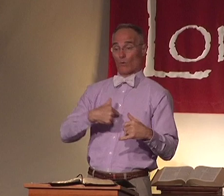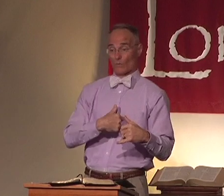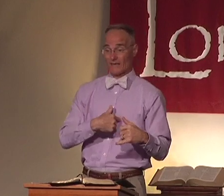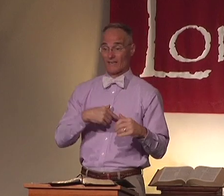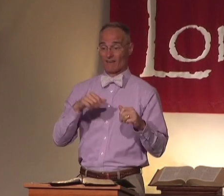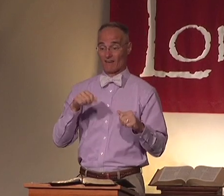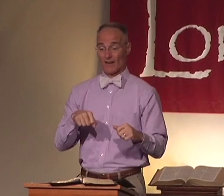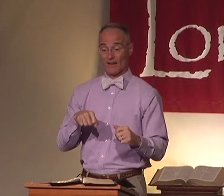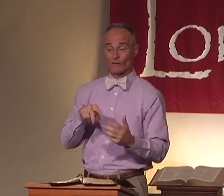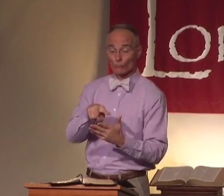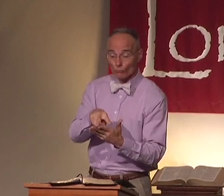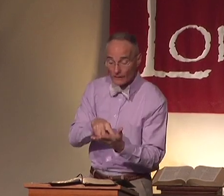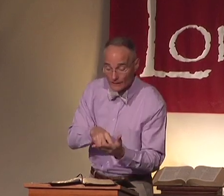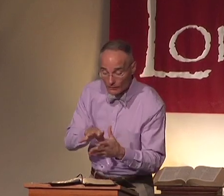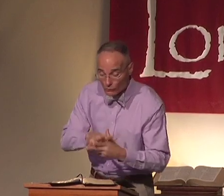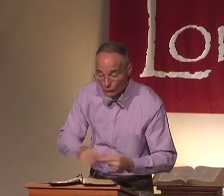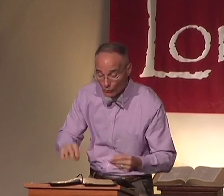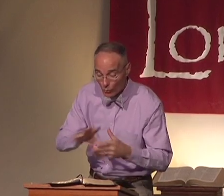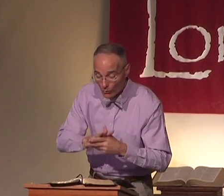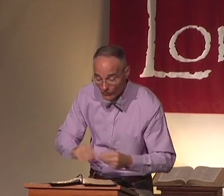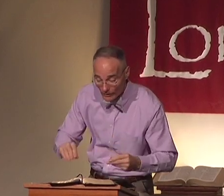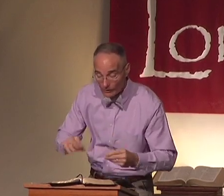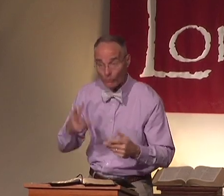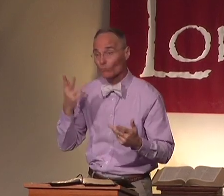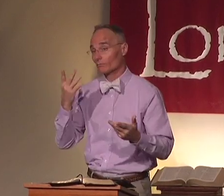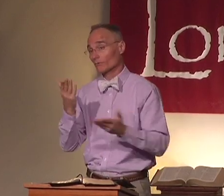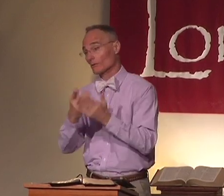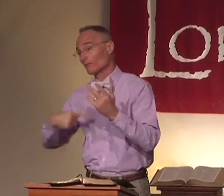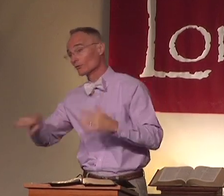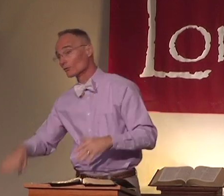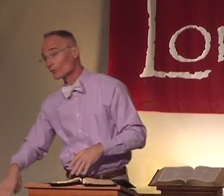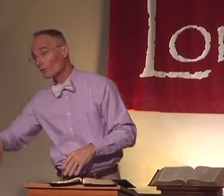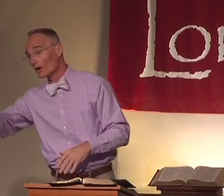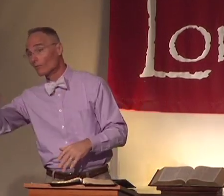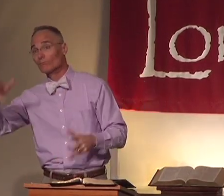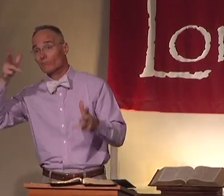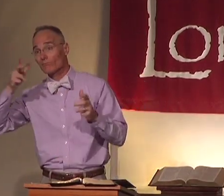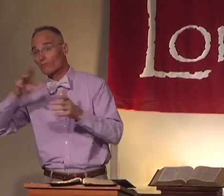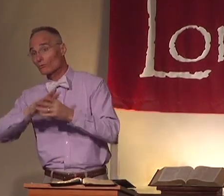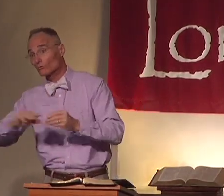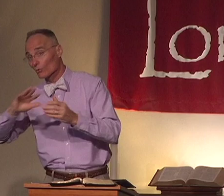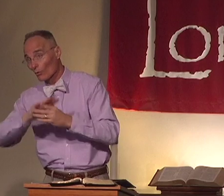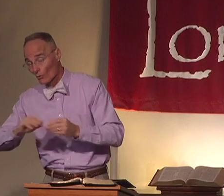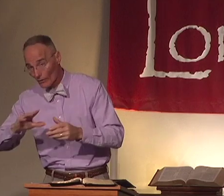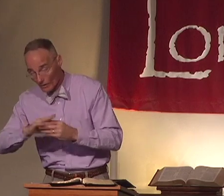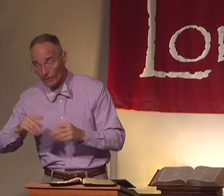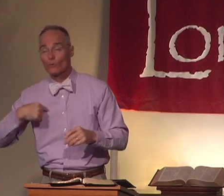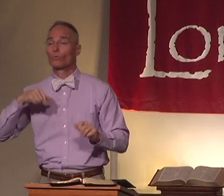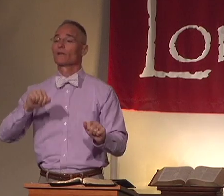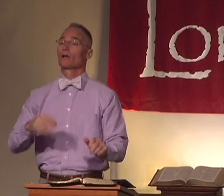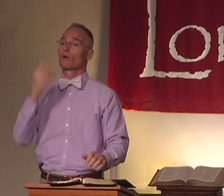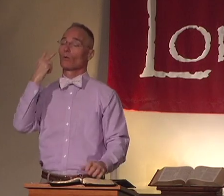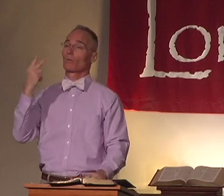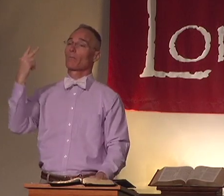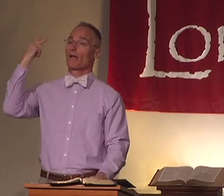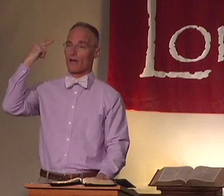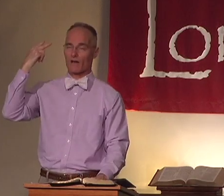And of course now, we can read the story. Some of us grew up hearing the story. And we can